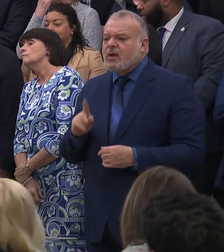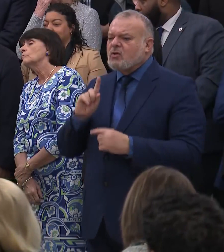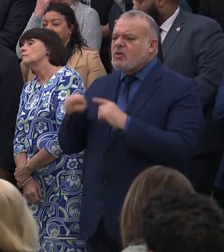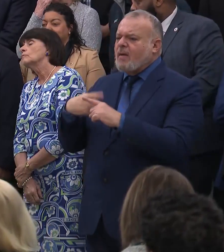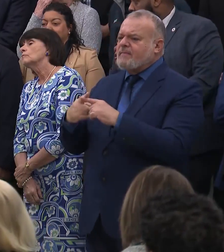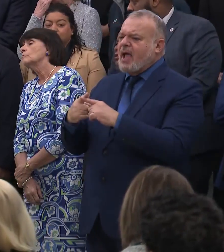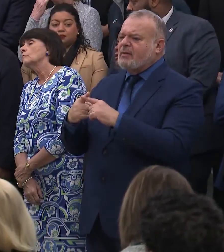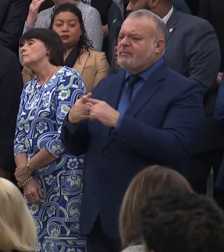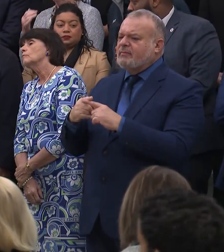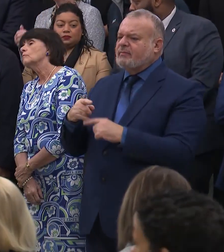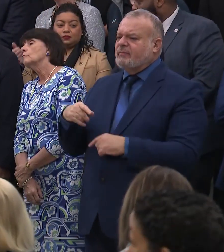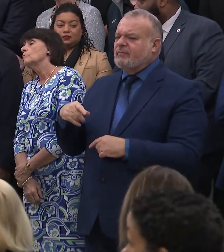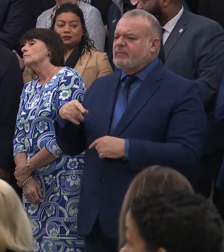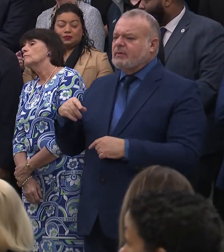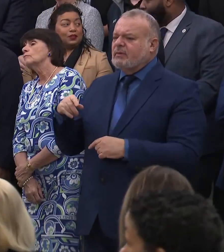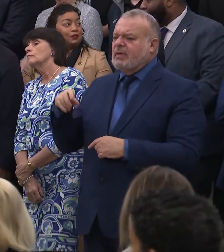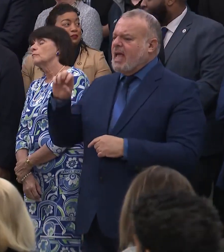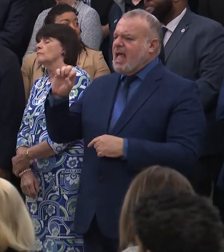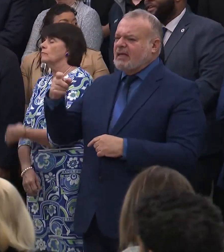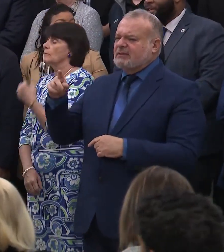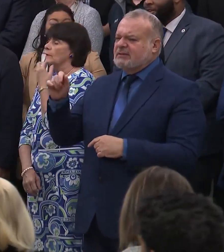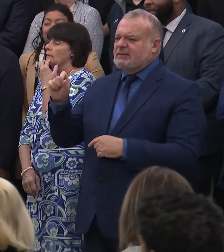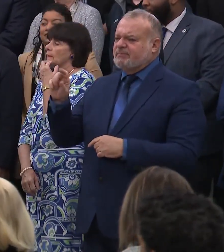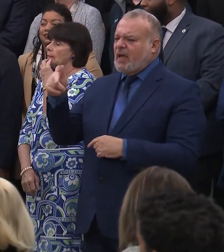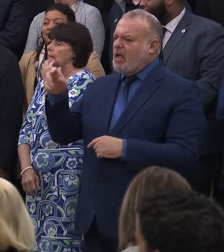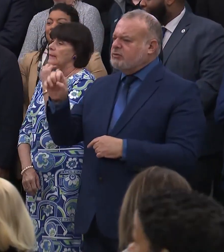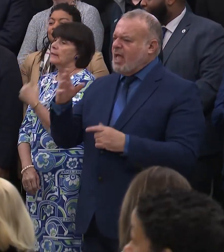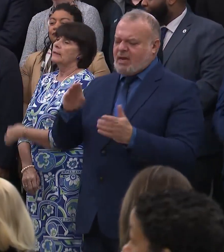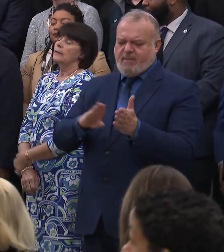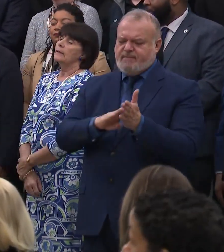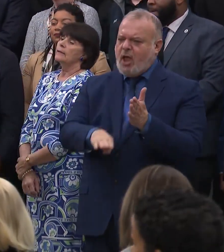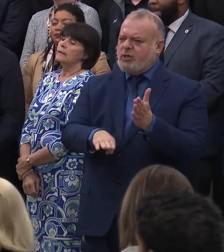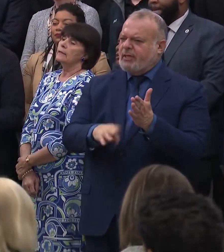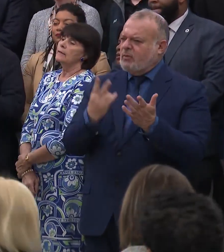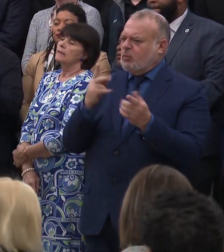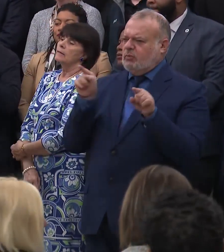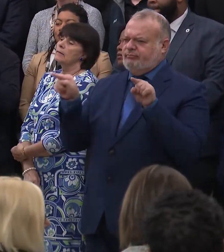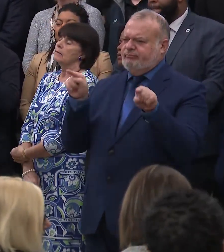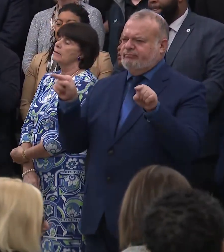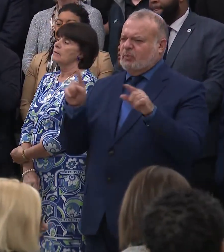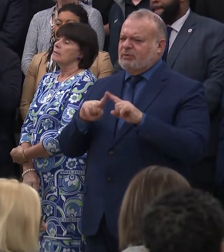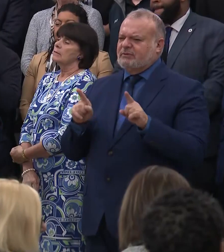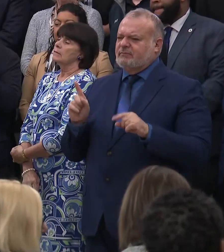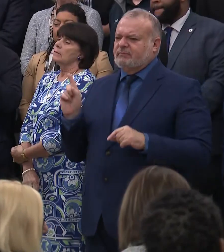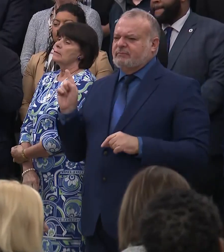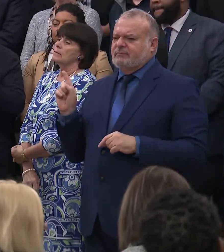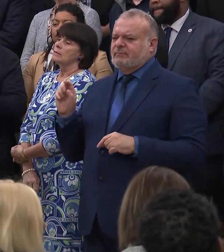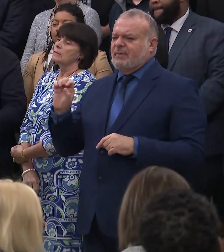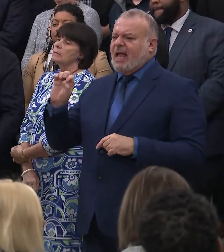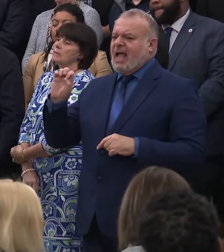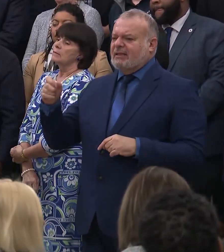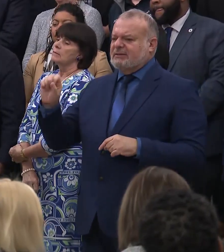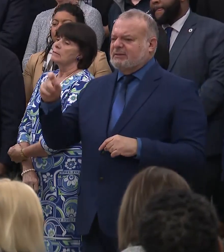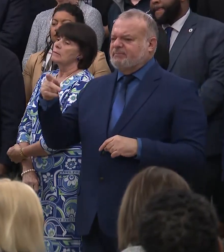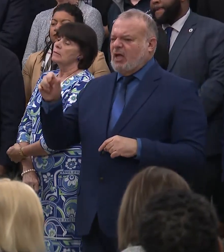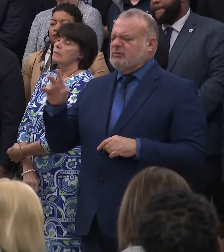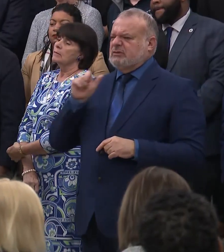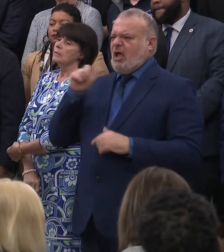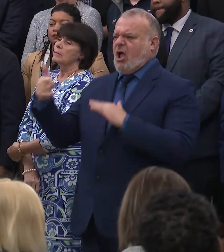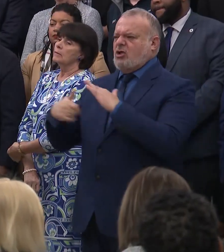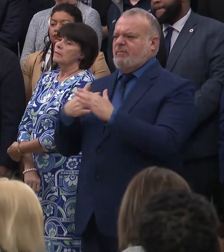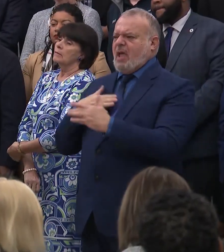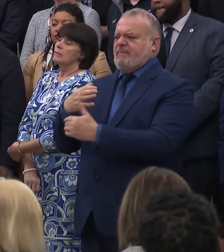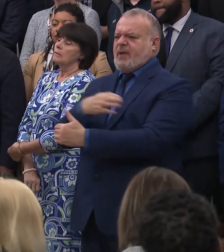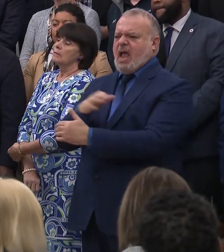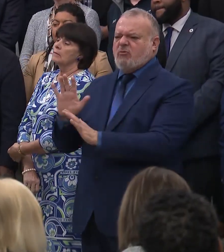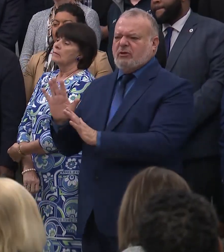Expungement's not within my power. I got to execute on what I got the power to execute on, which is to pardon. The expungement power still exists, of course, and